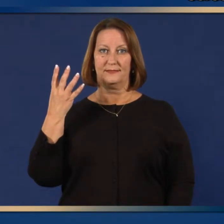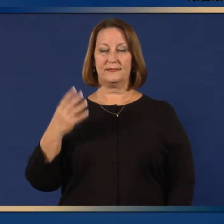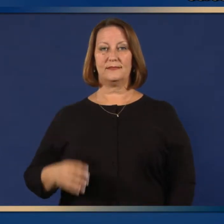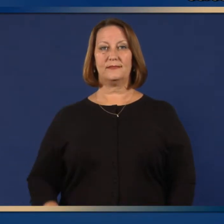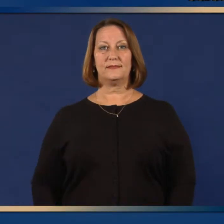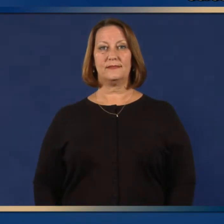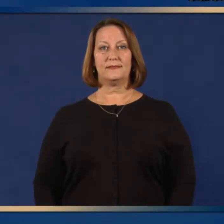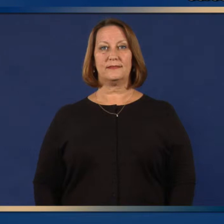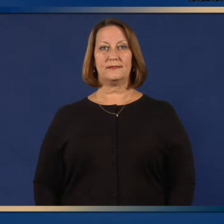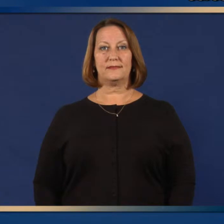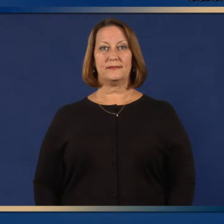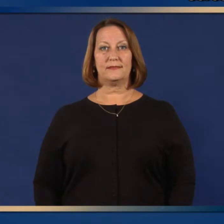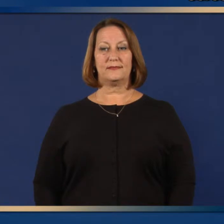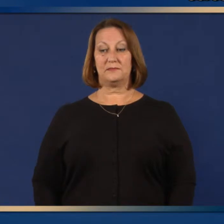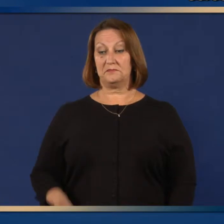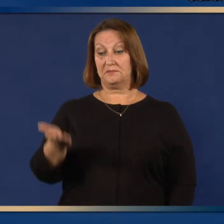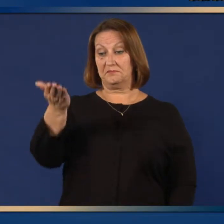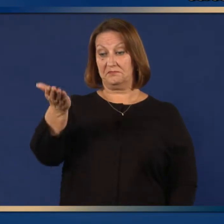Four.